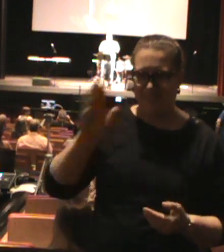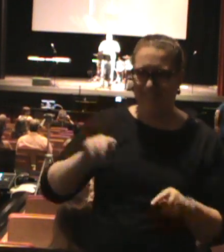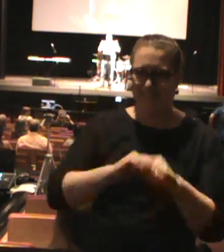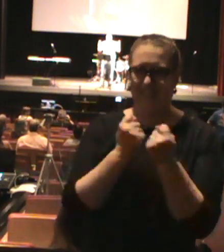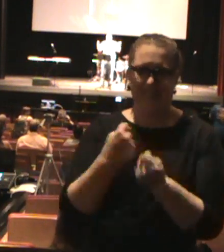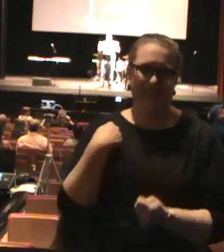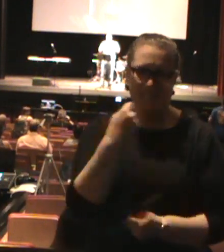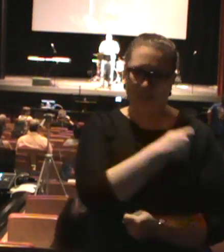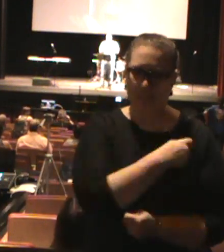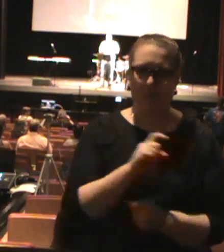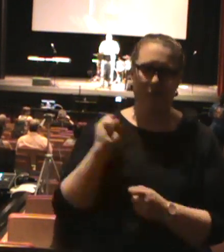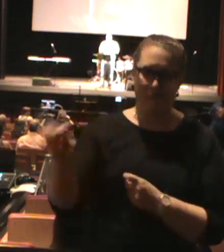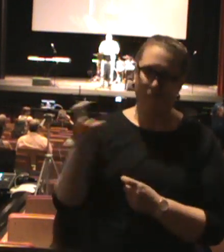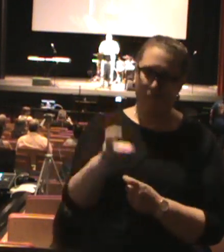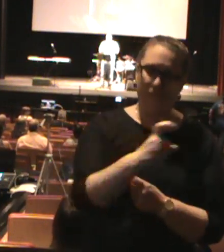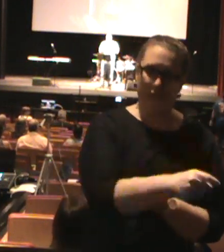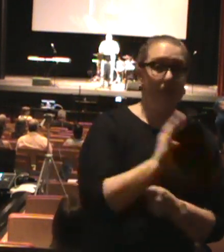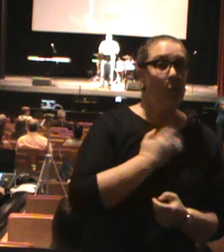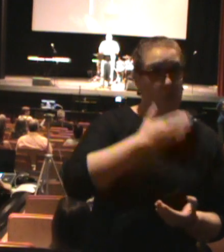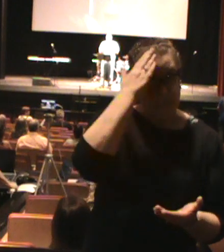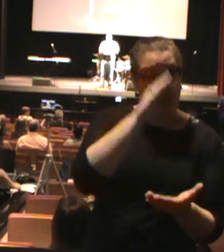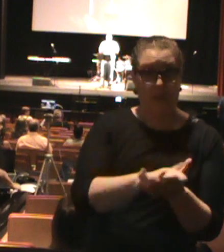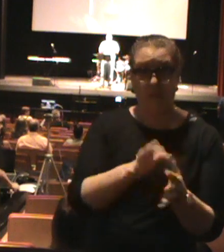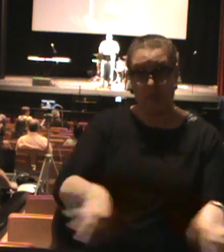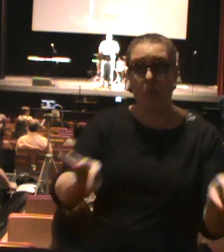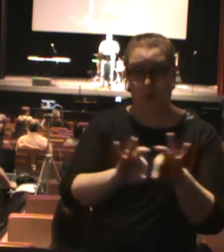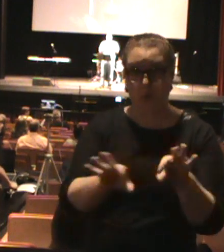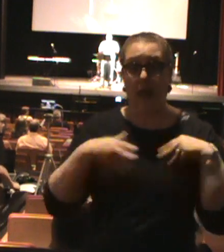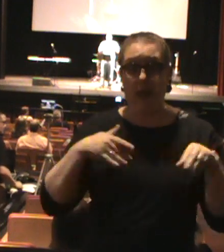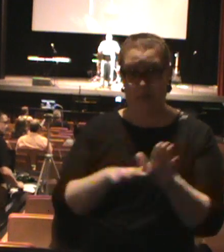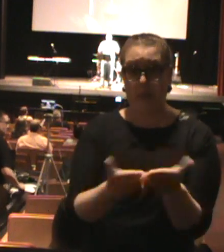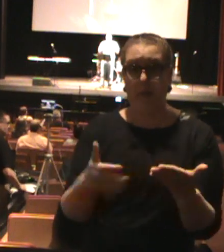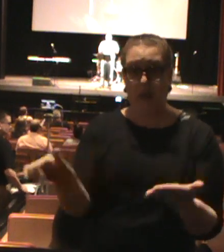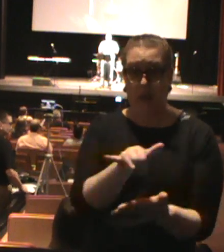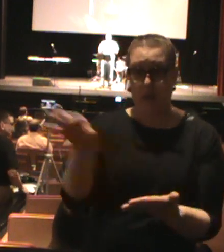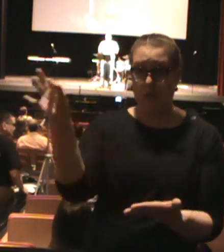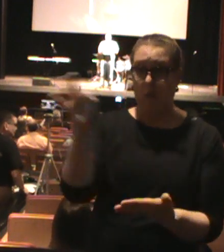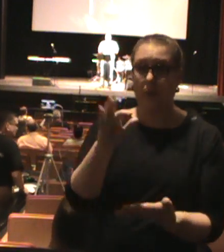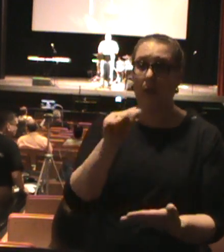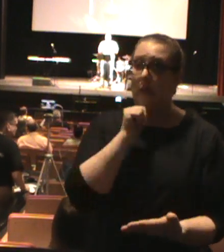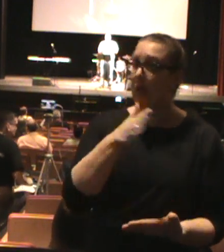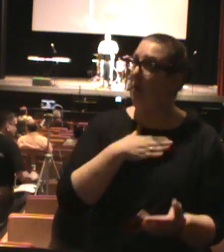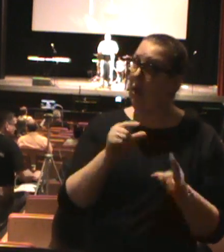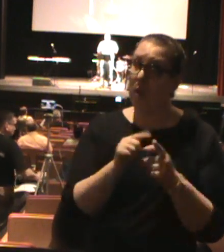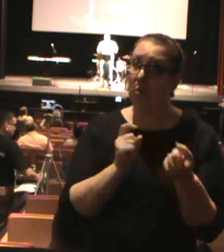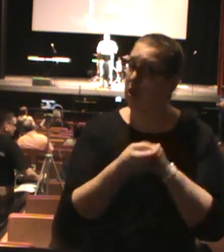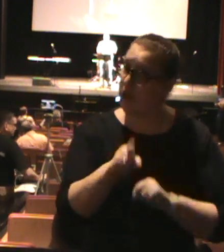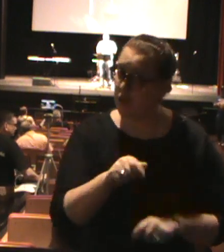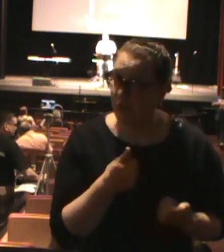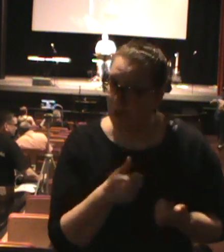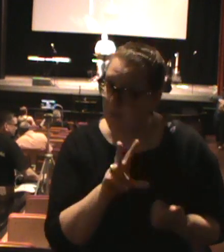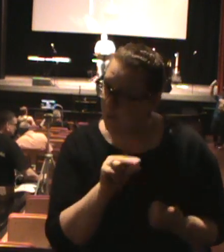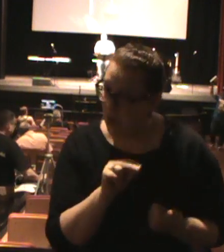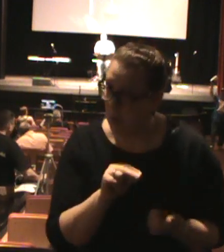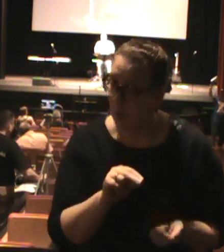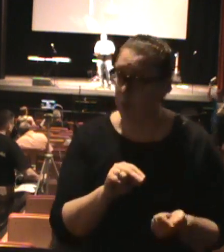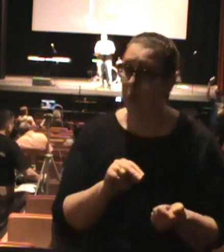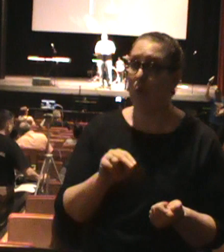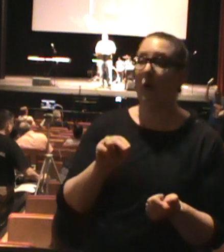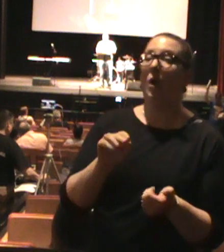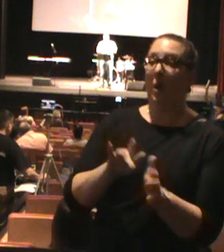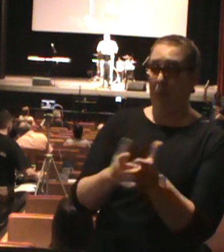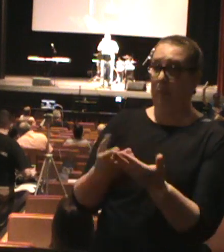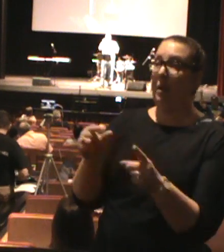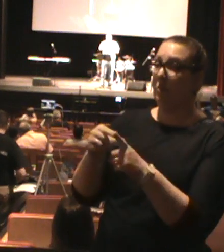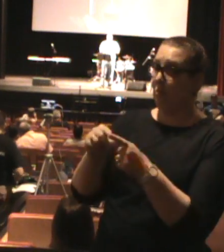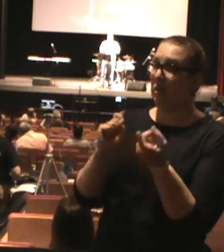Word. We believe strongly in having the Word open as it is preached. It's not my words that will change your life, but the Word that I preach that can change anybody's life